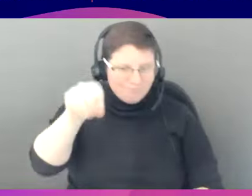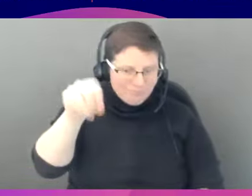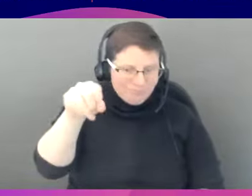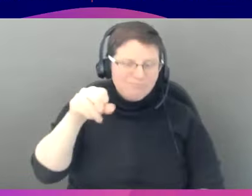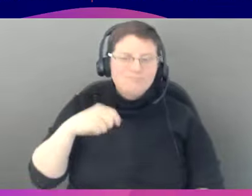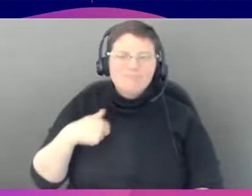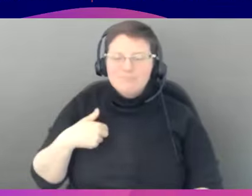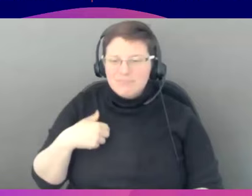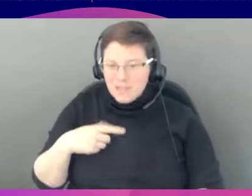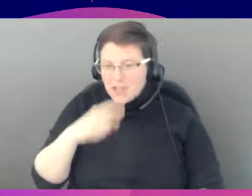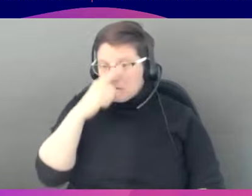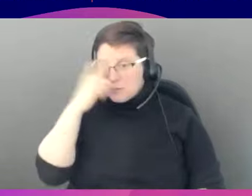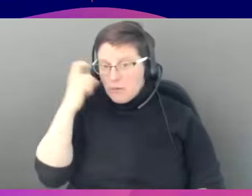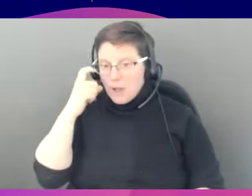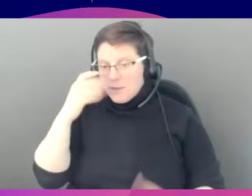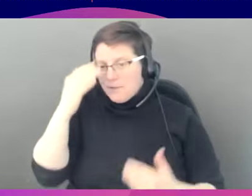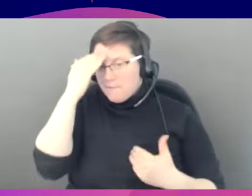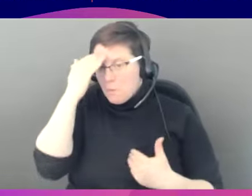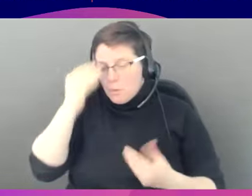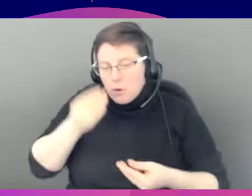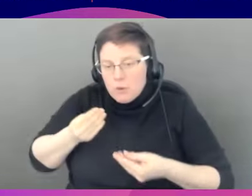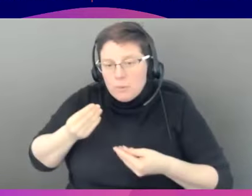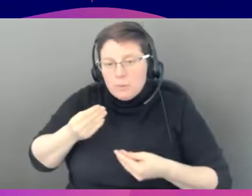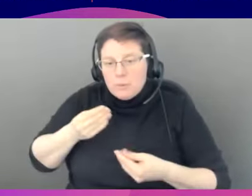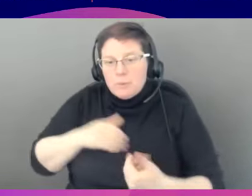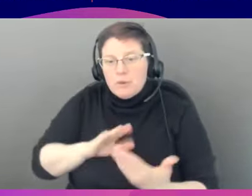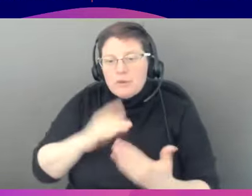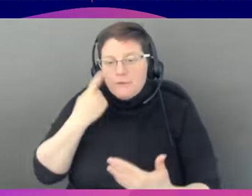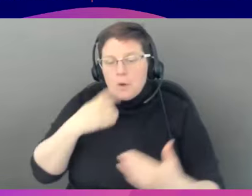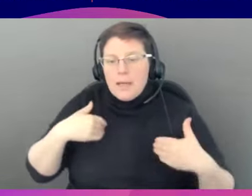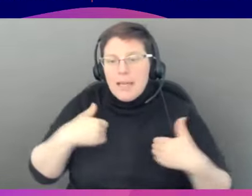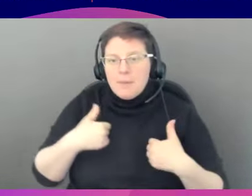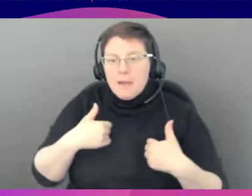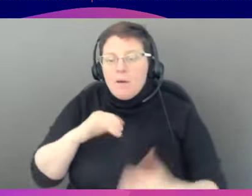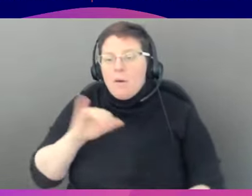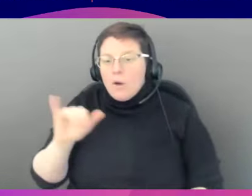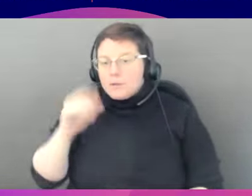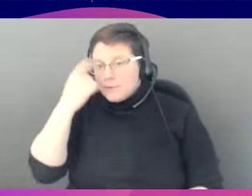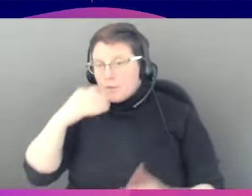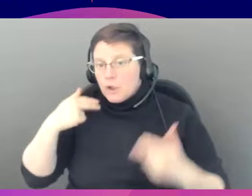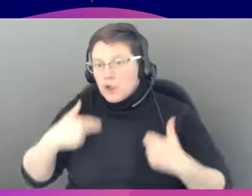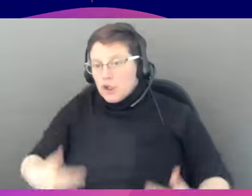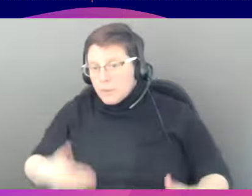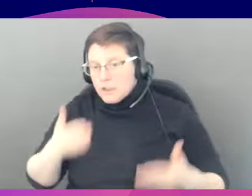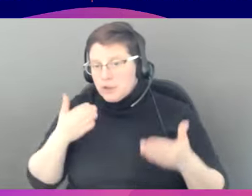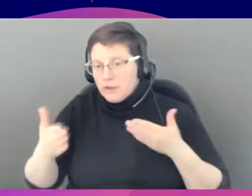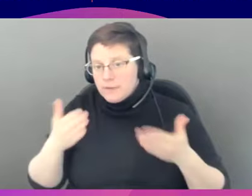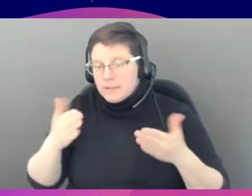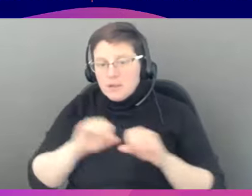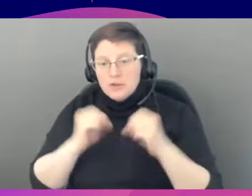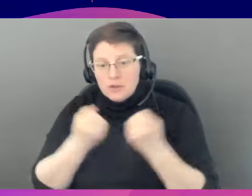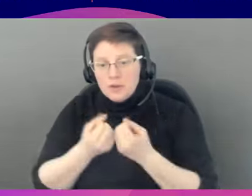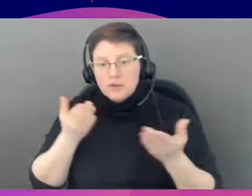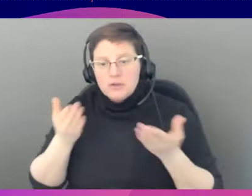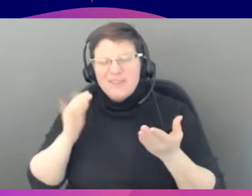our trauma-informed care for animal services, we also have trauma-informed care for human services, social services as a